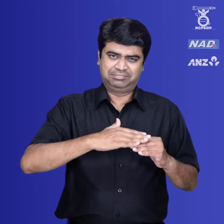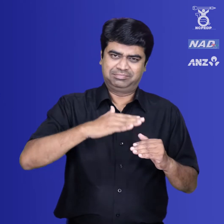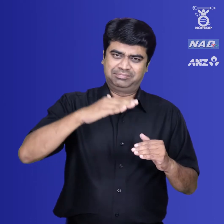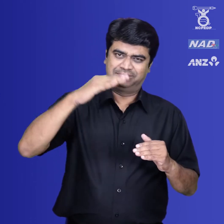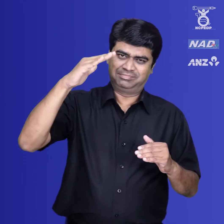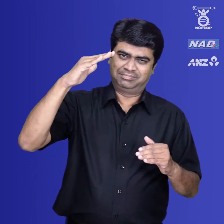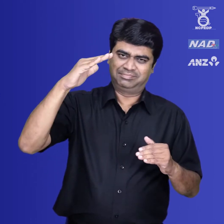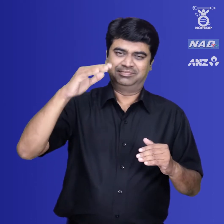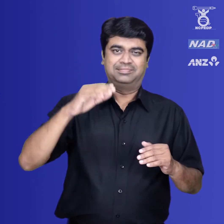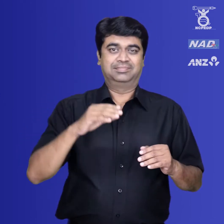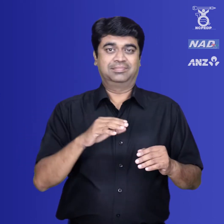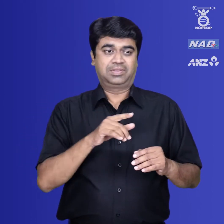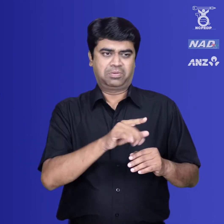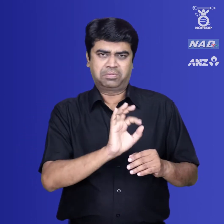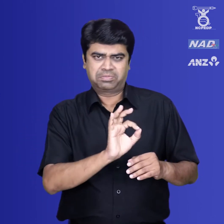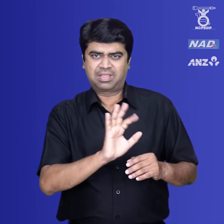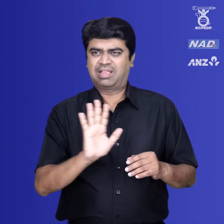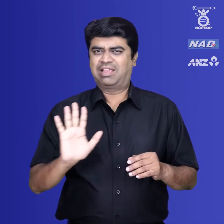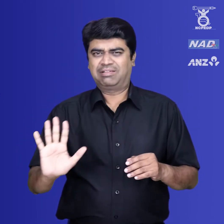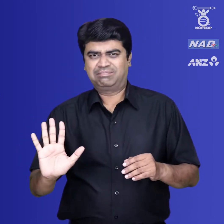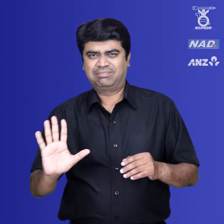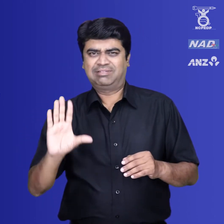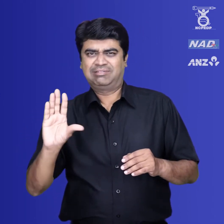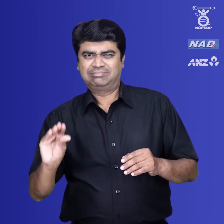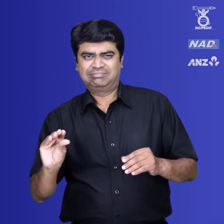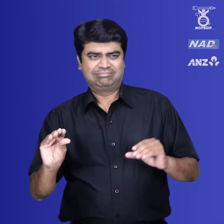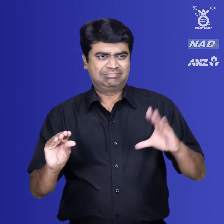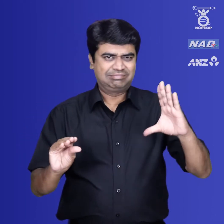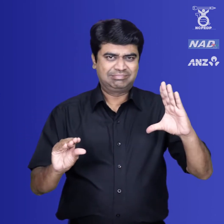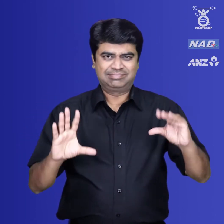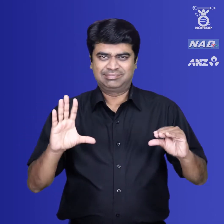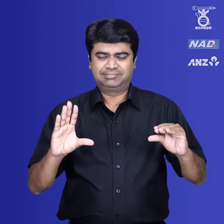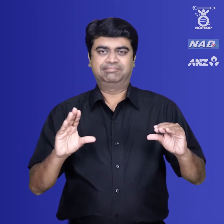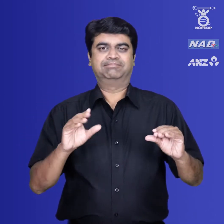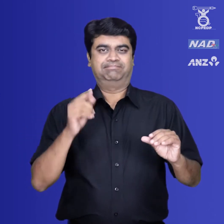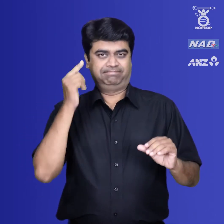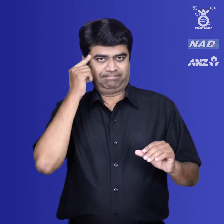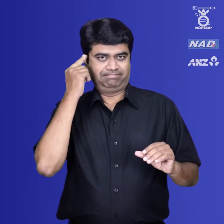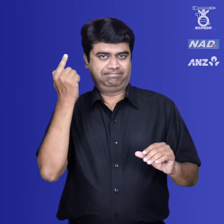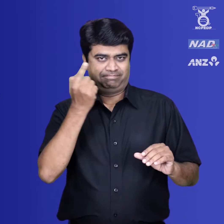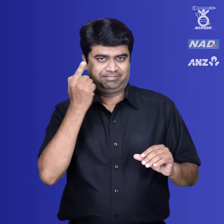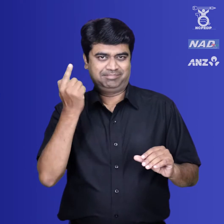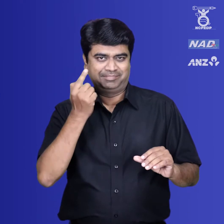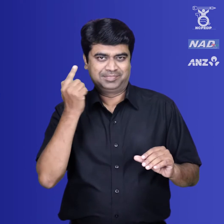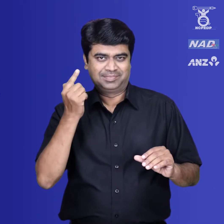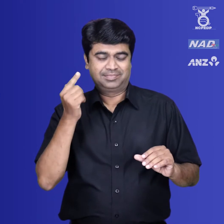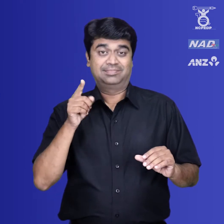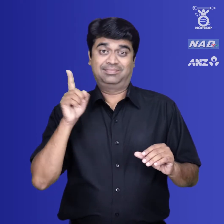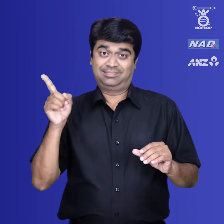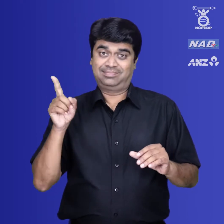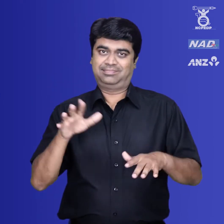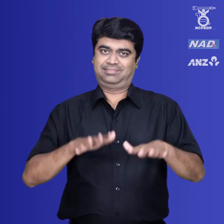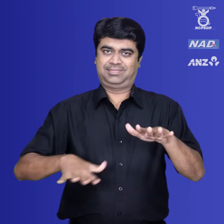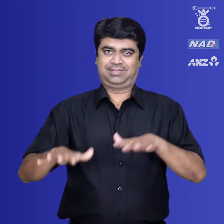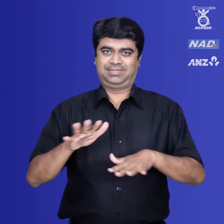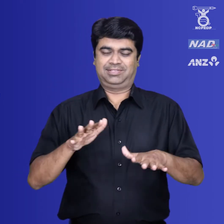the diversity of disability, gender, age and socio-economic